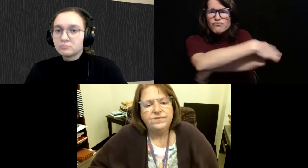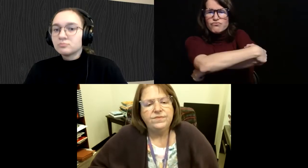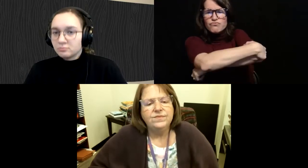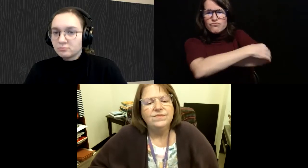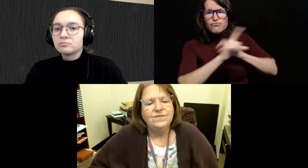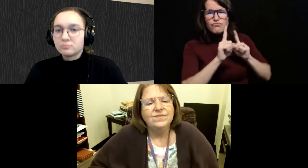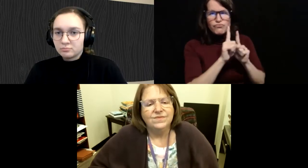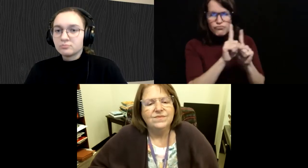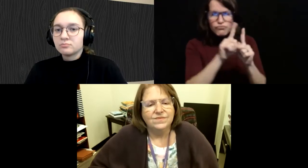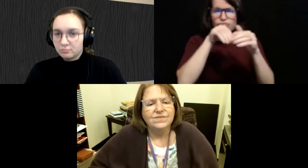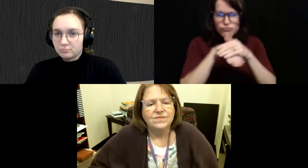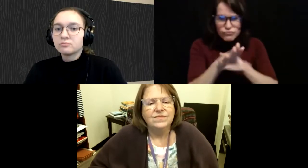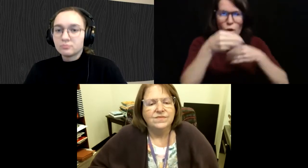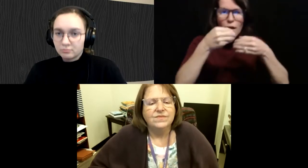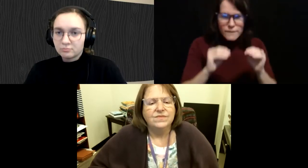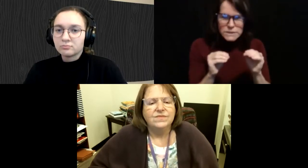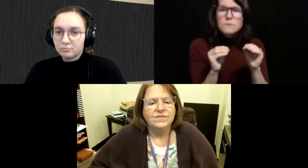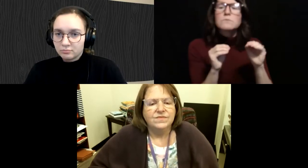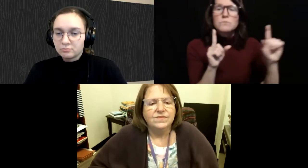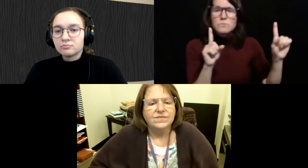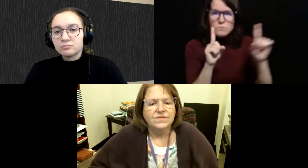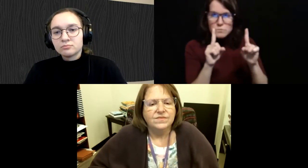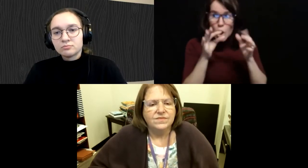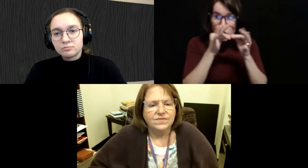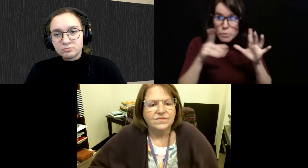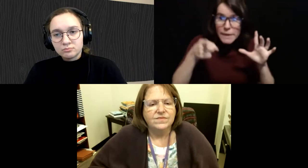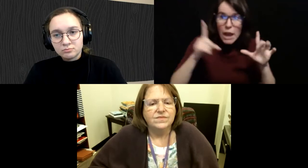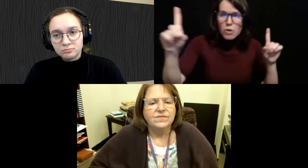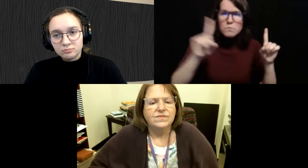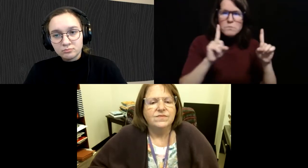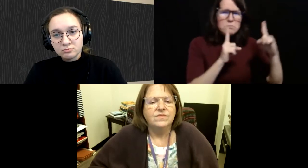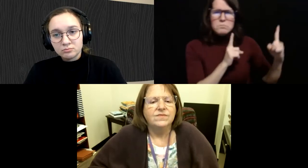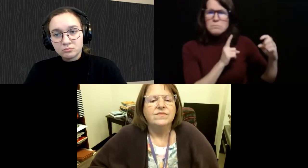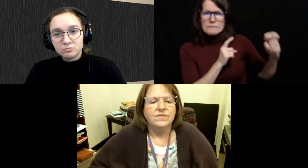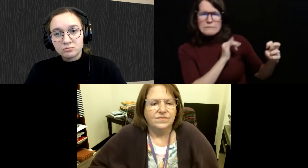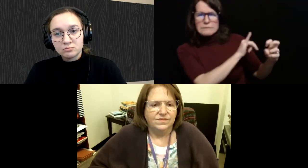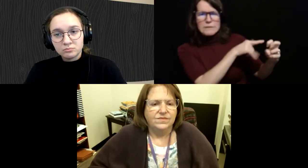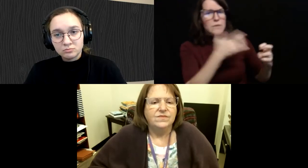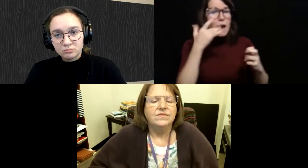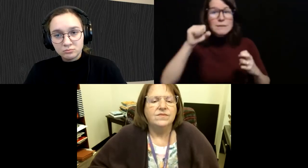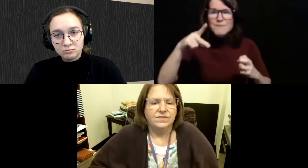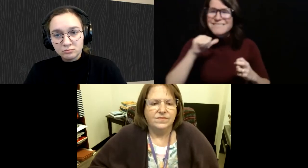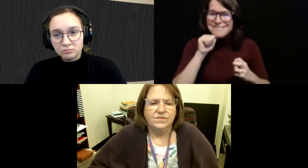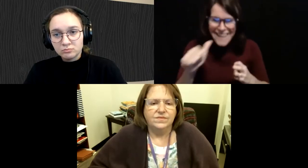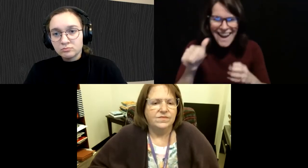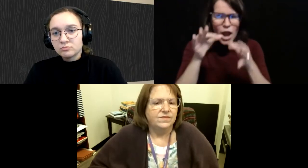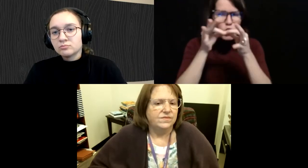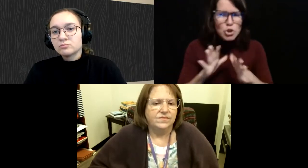person guides me by holding onto my elbow. We go into the medical office, make sure that there's an interpreter there. And the SSP